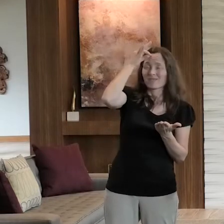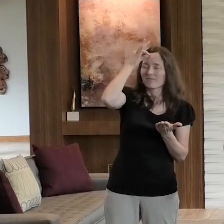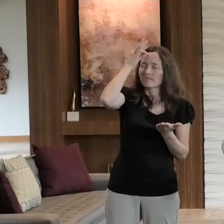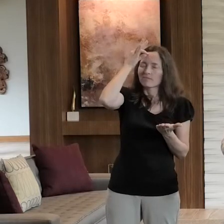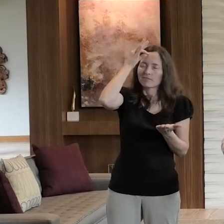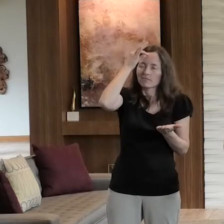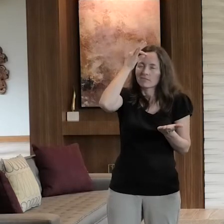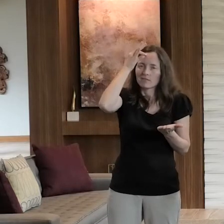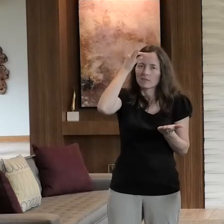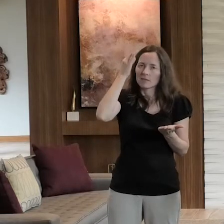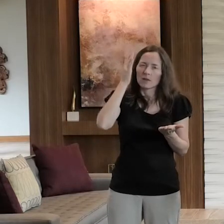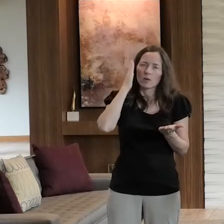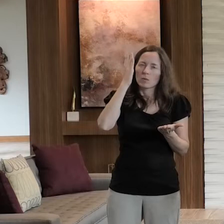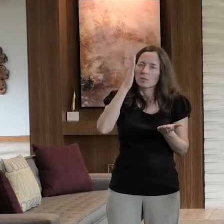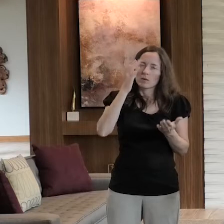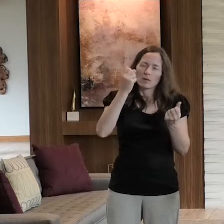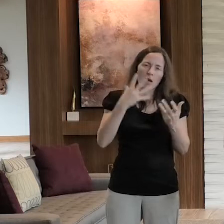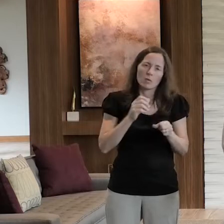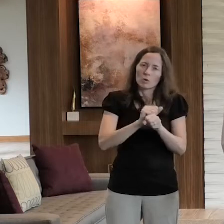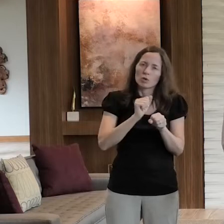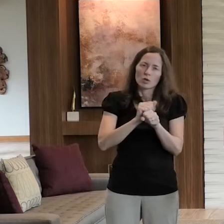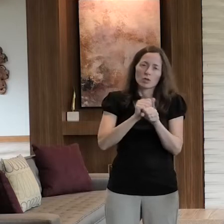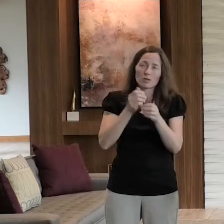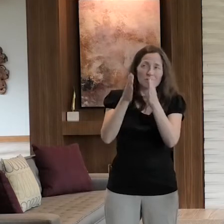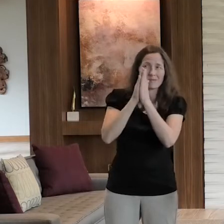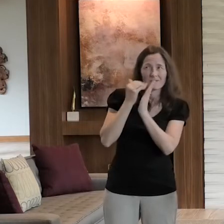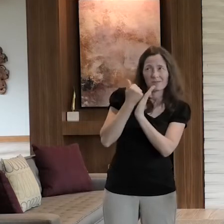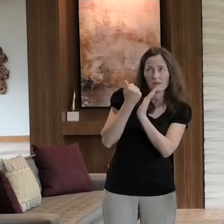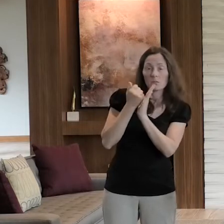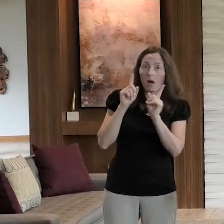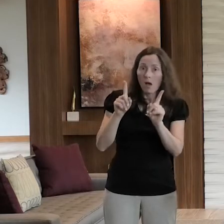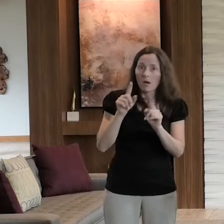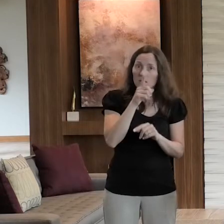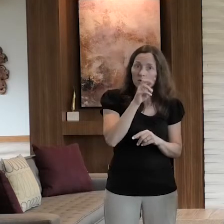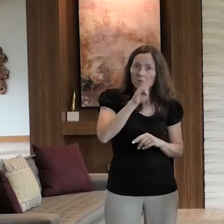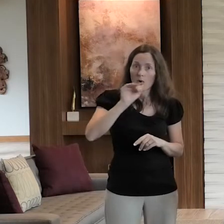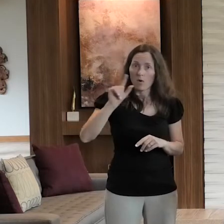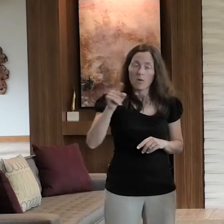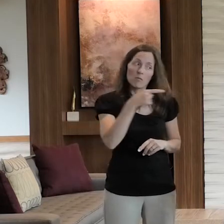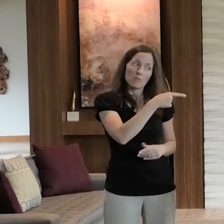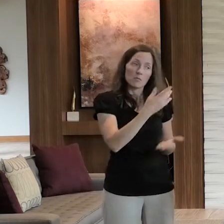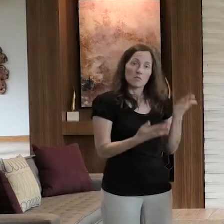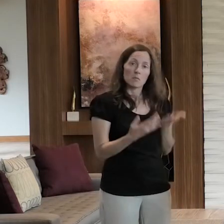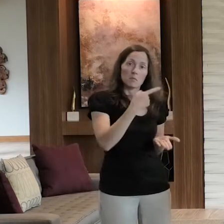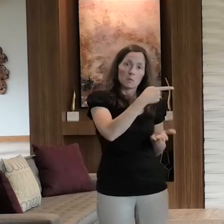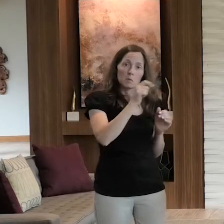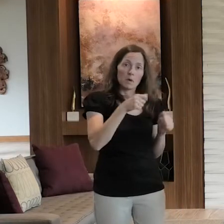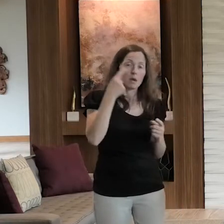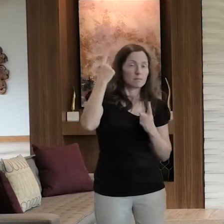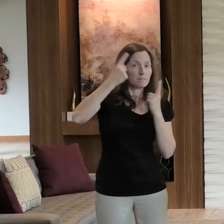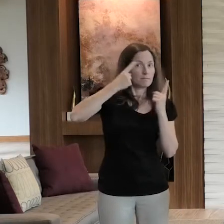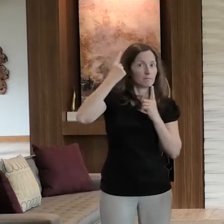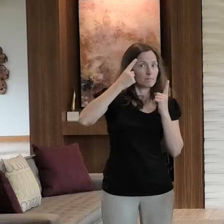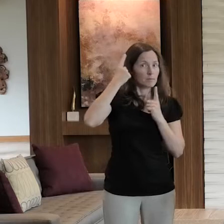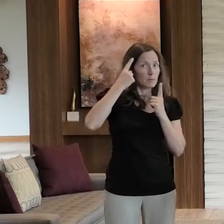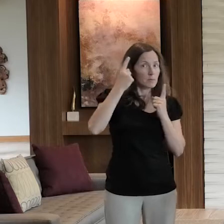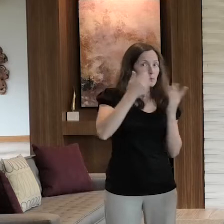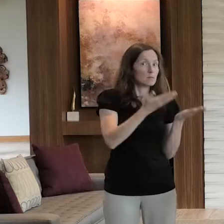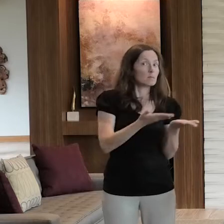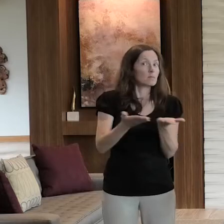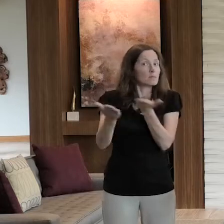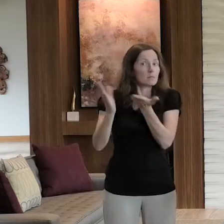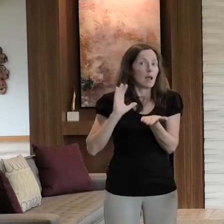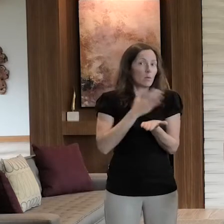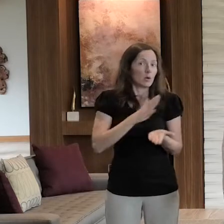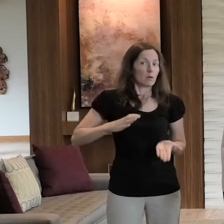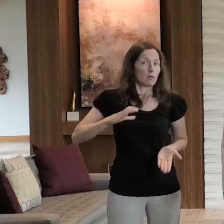lot more effort. But Dr. Ball, I think that you may be the person to contemplate this and take it forward to our congressional delegation as